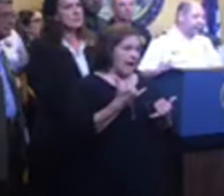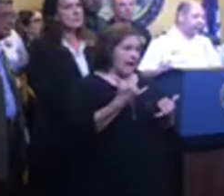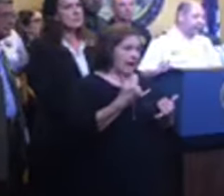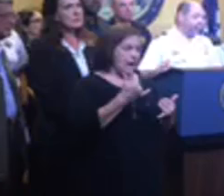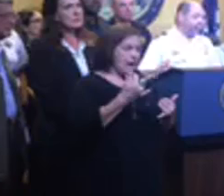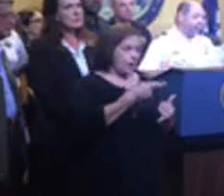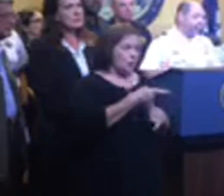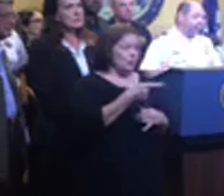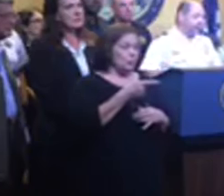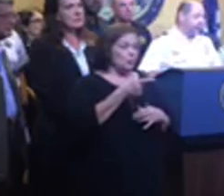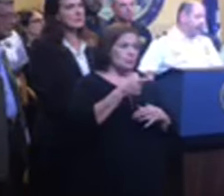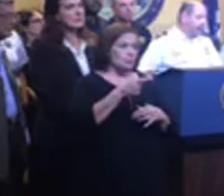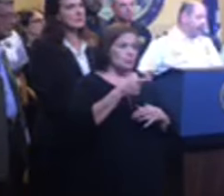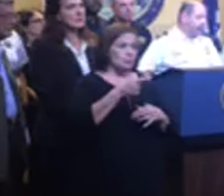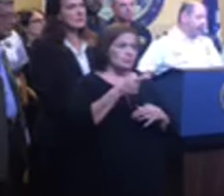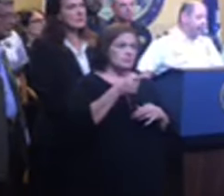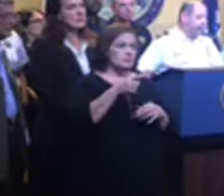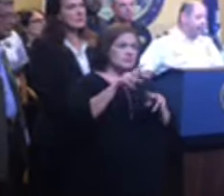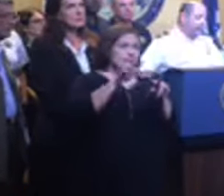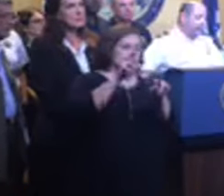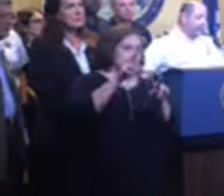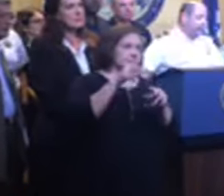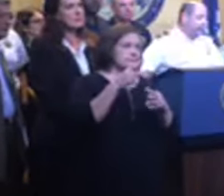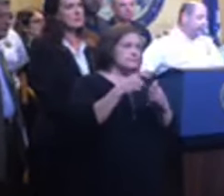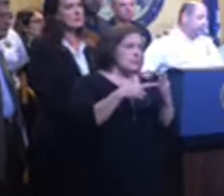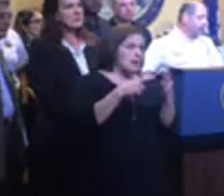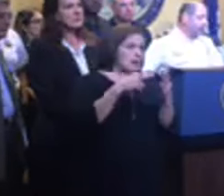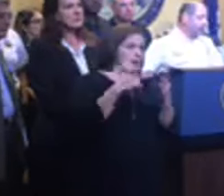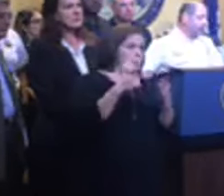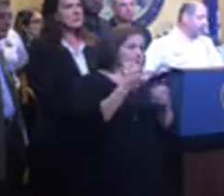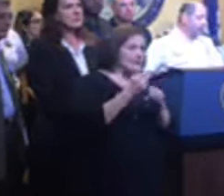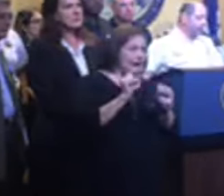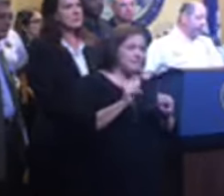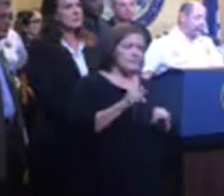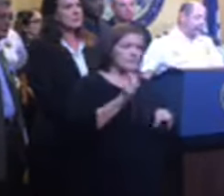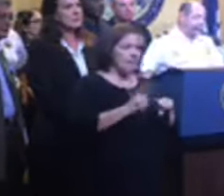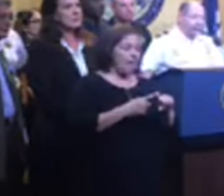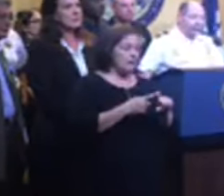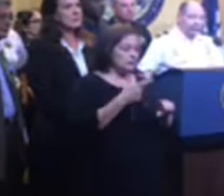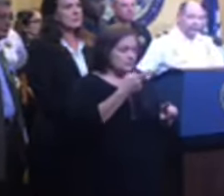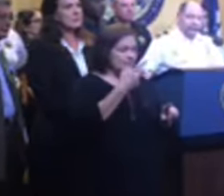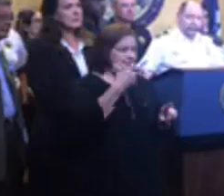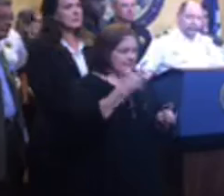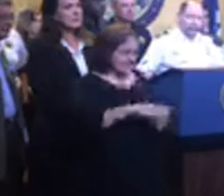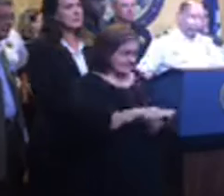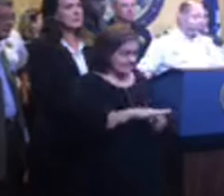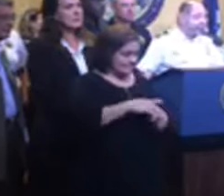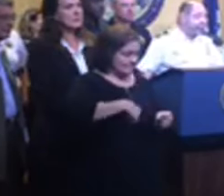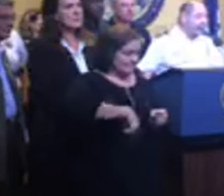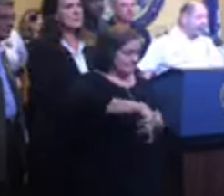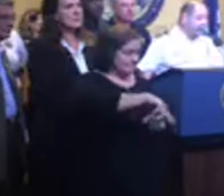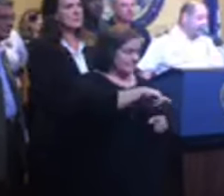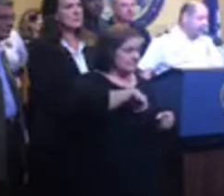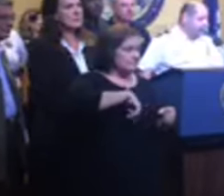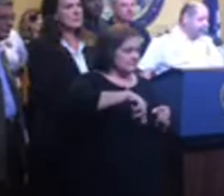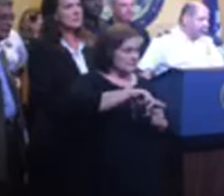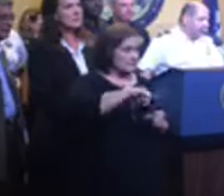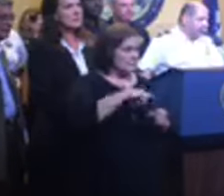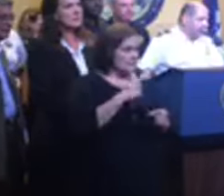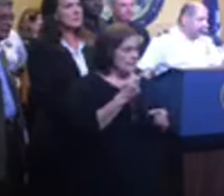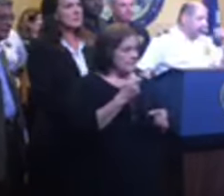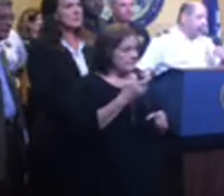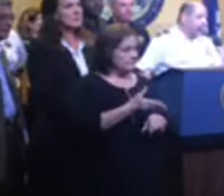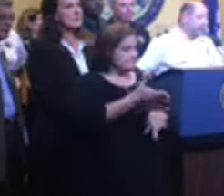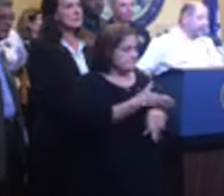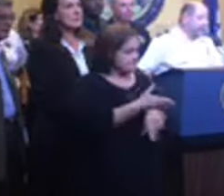is emphasized by, you see how much smaller the perimeter became once we were able to do that. We anticipate having Basin